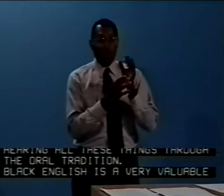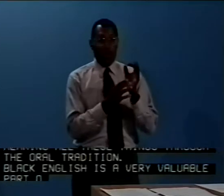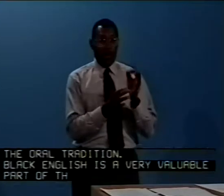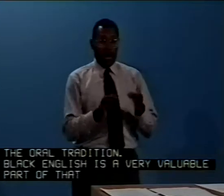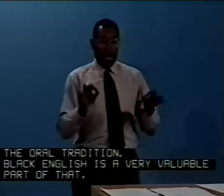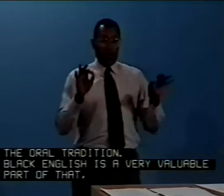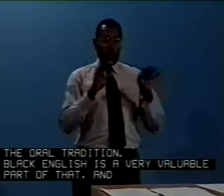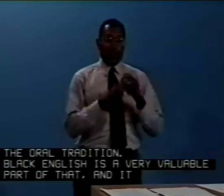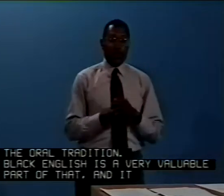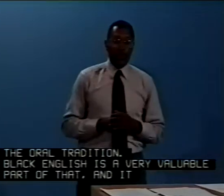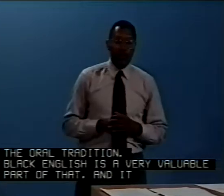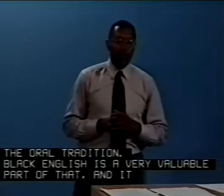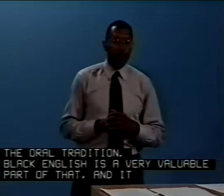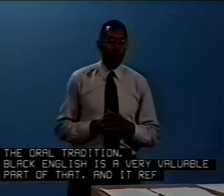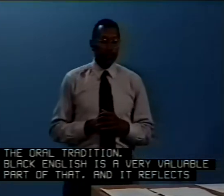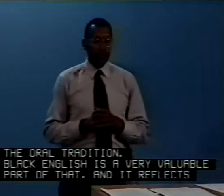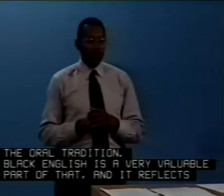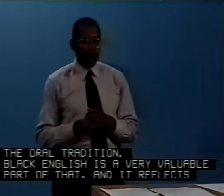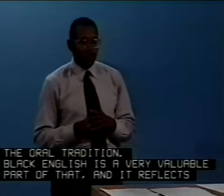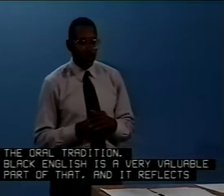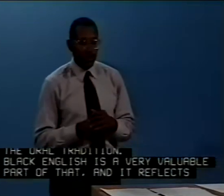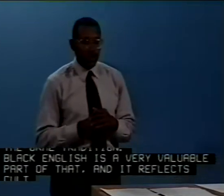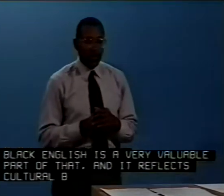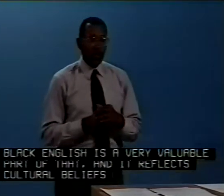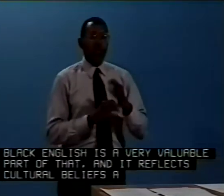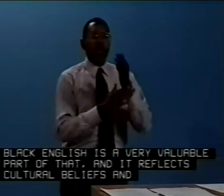beliefs and values.